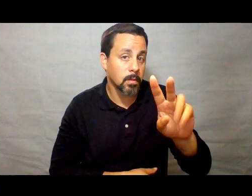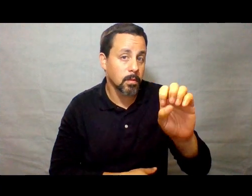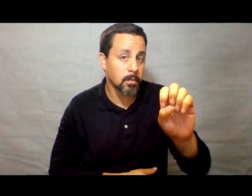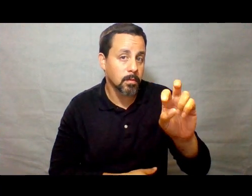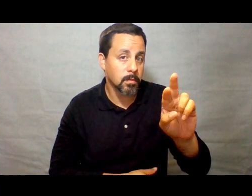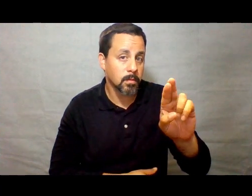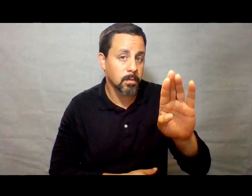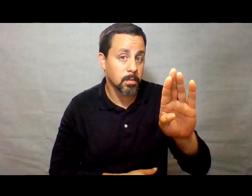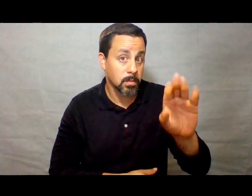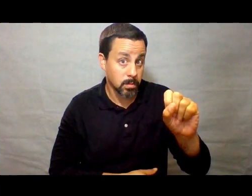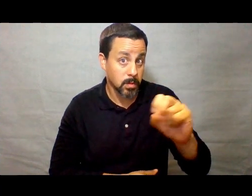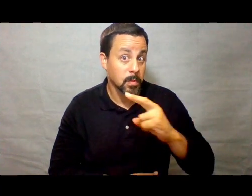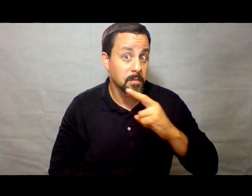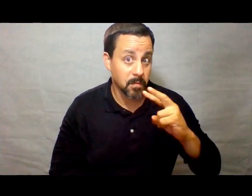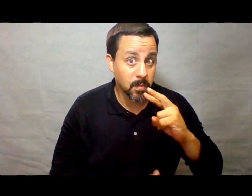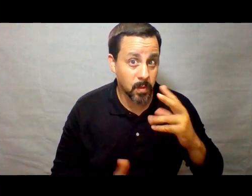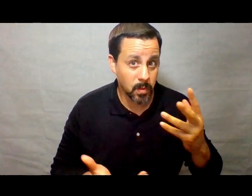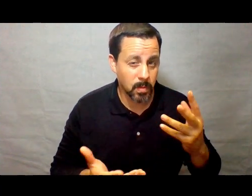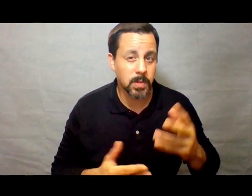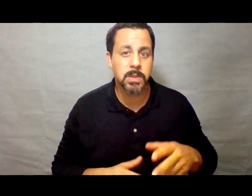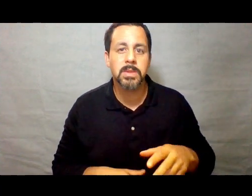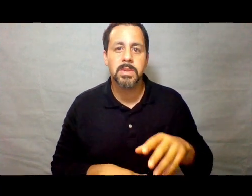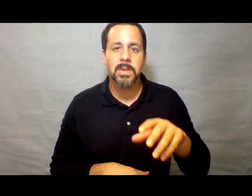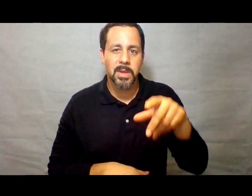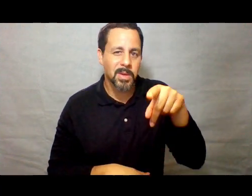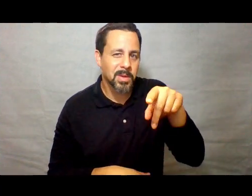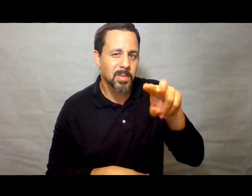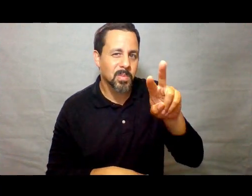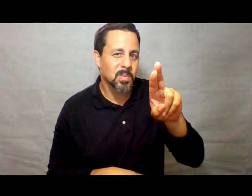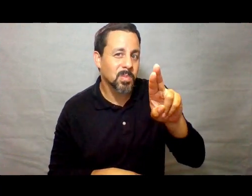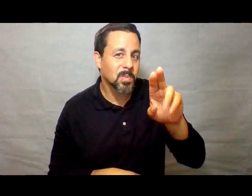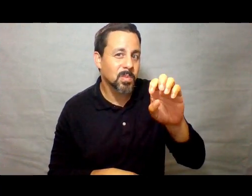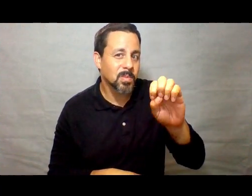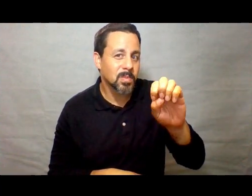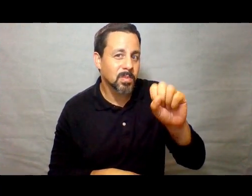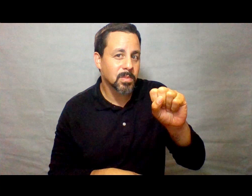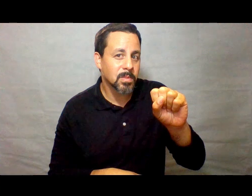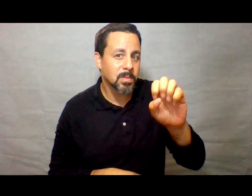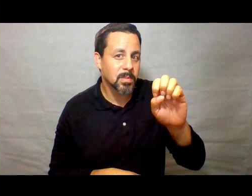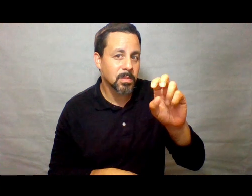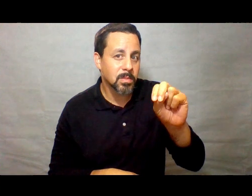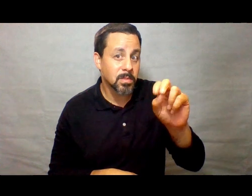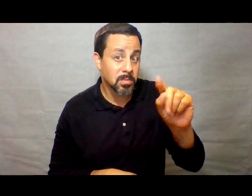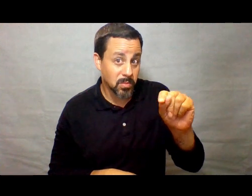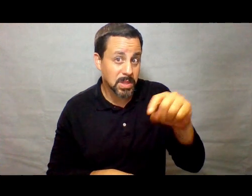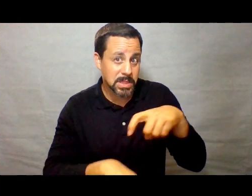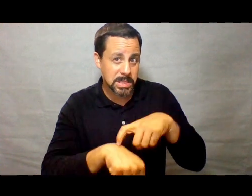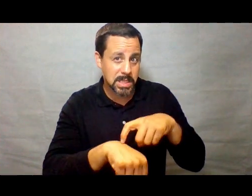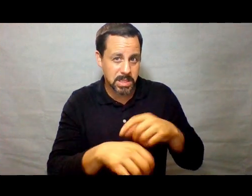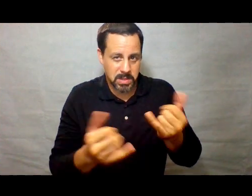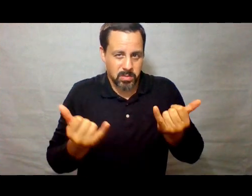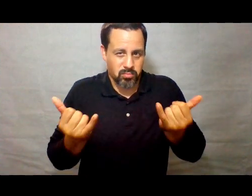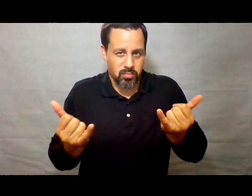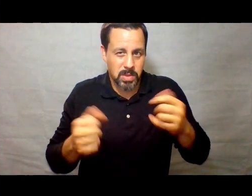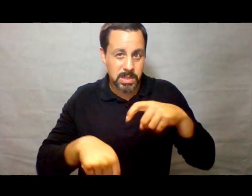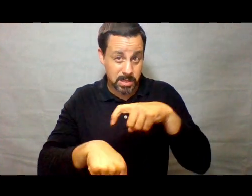All verbs are signed in the present tense.